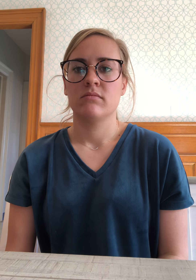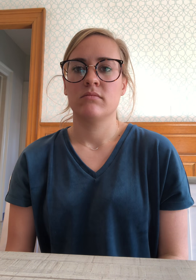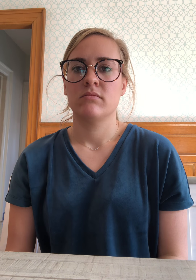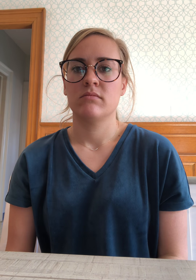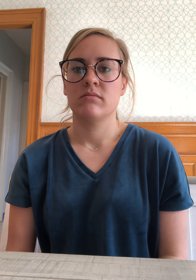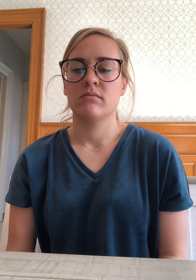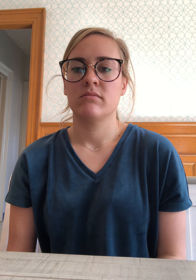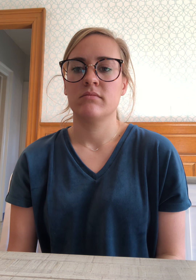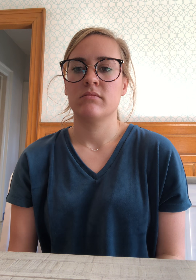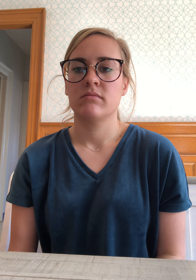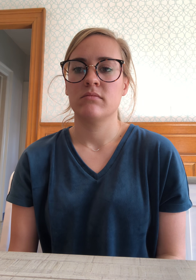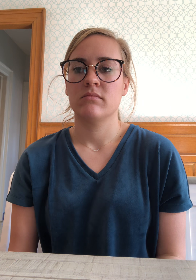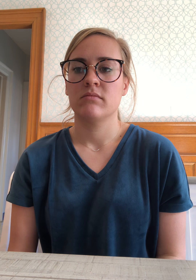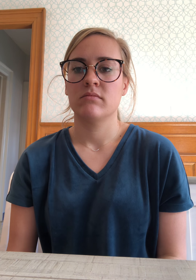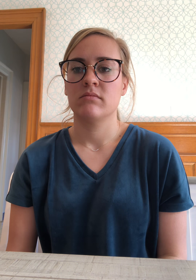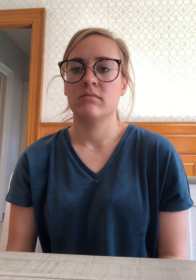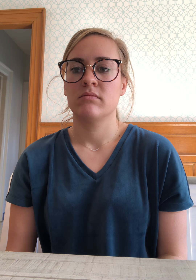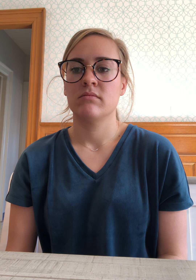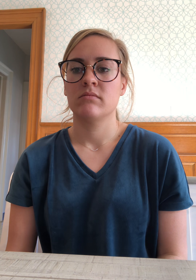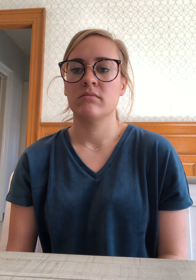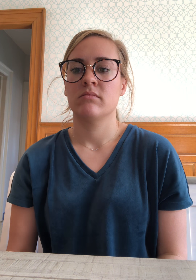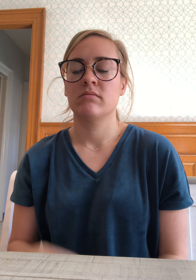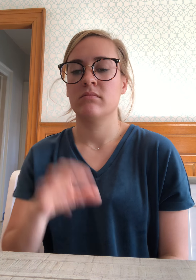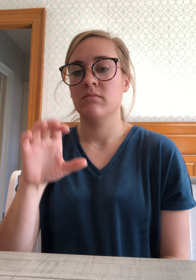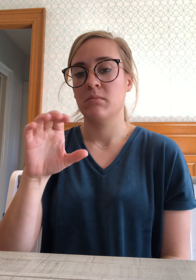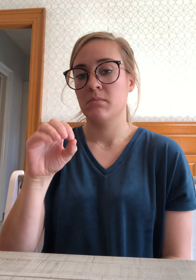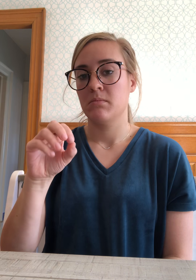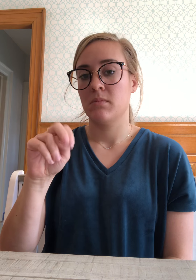And a convex profile